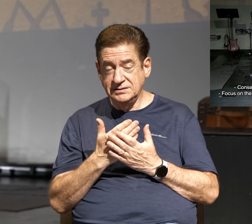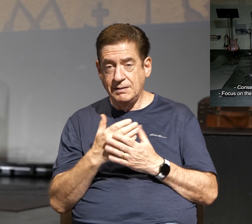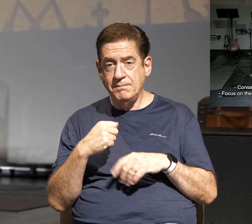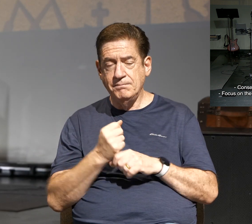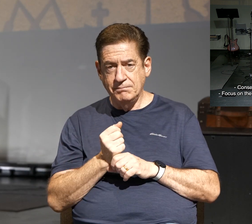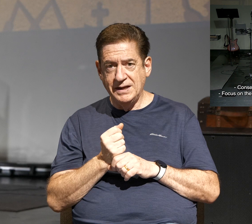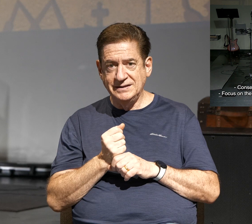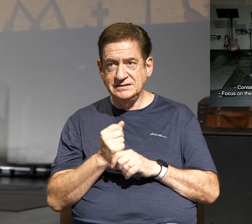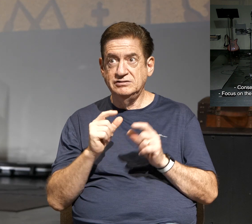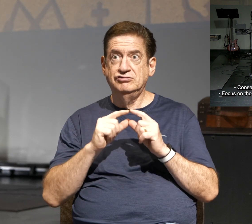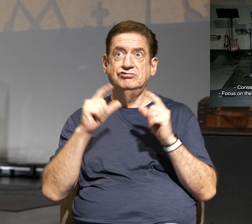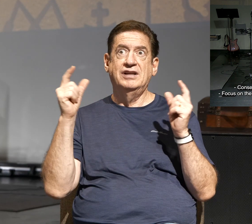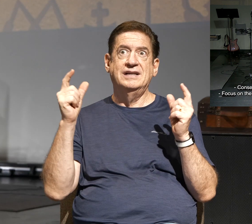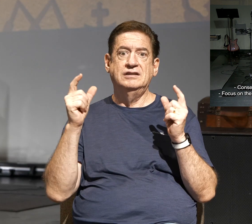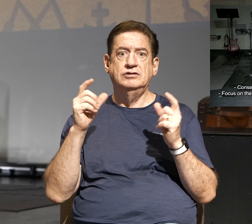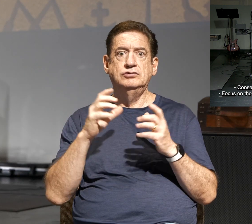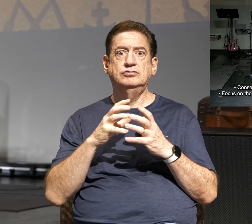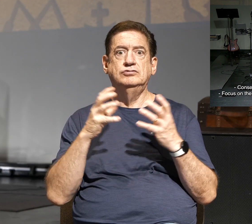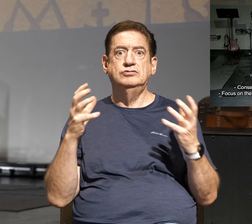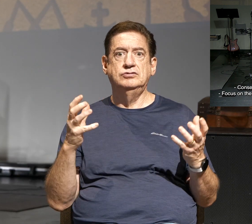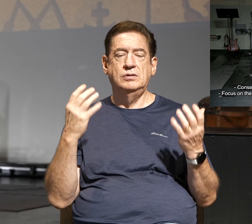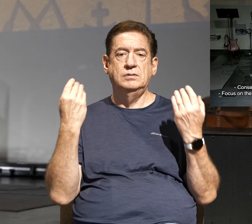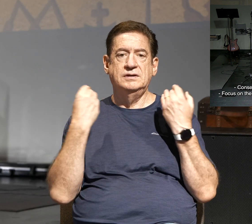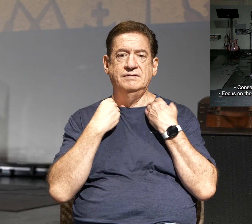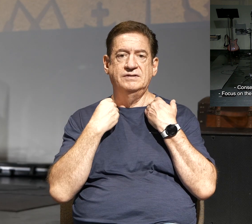that makes his greatness so convicting.